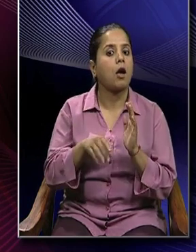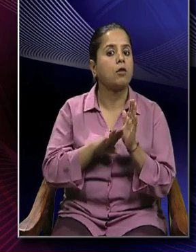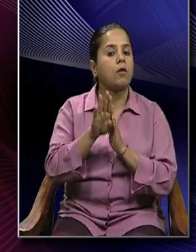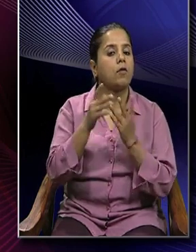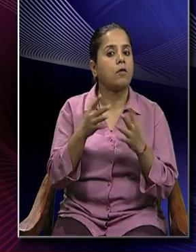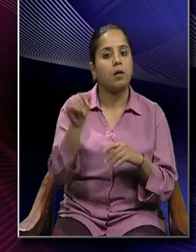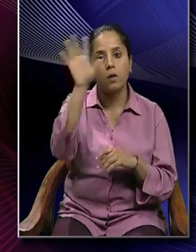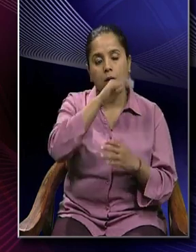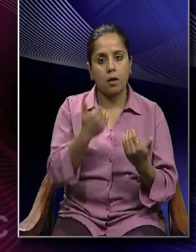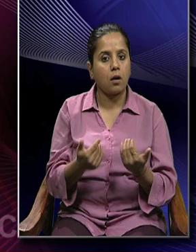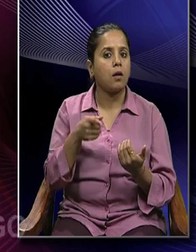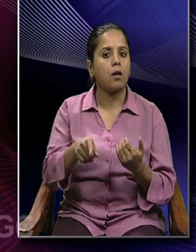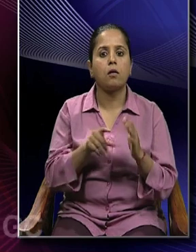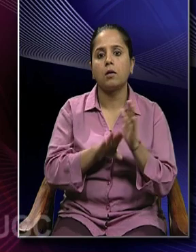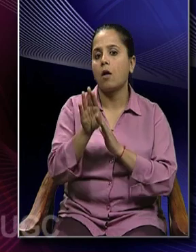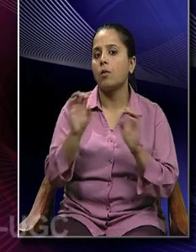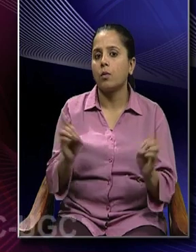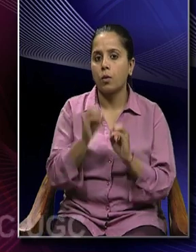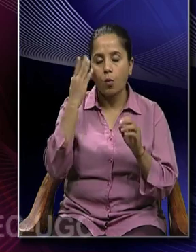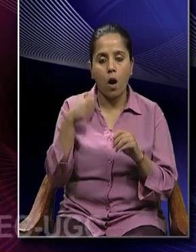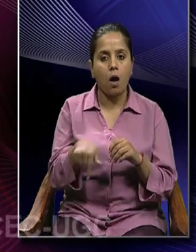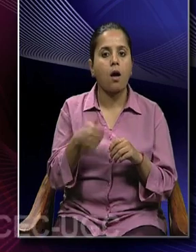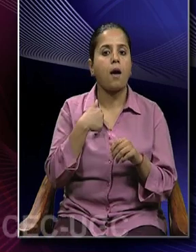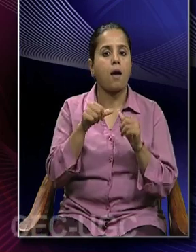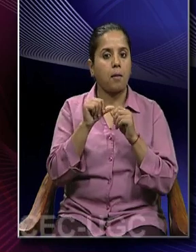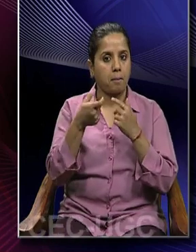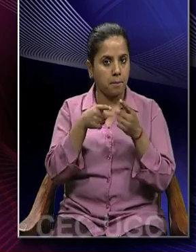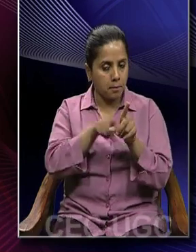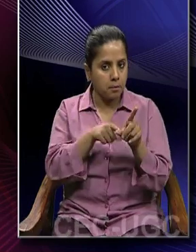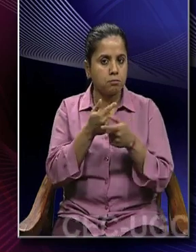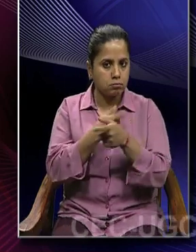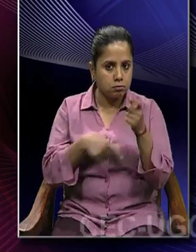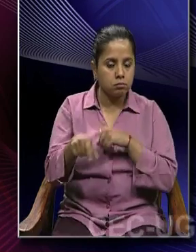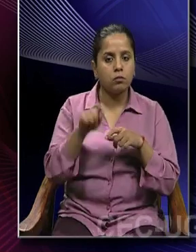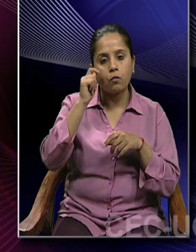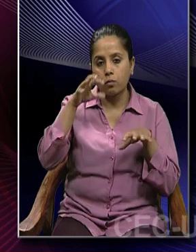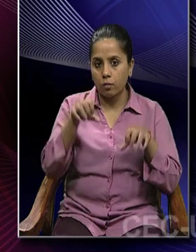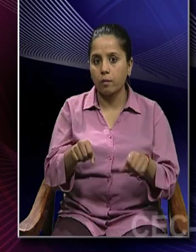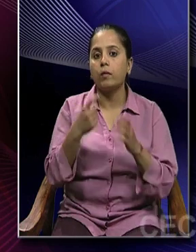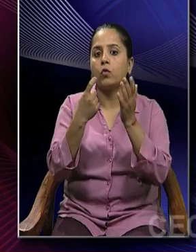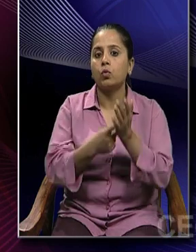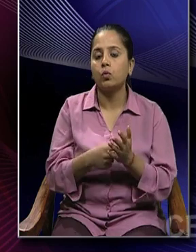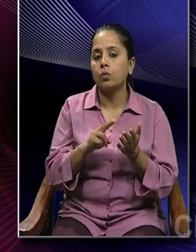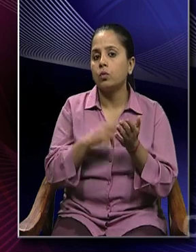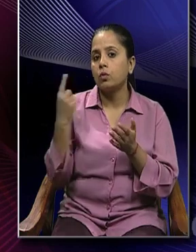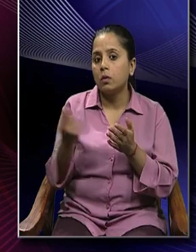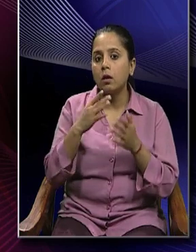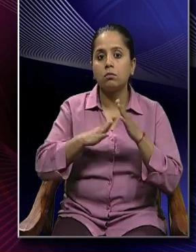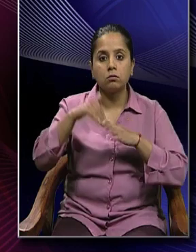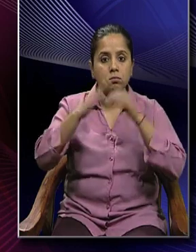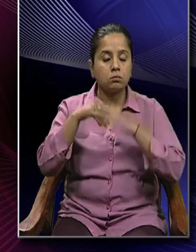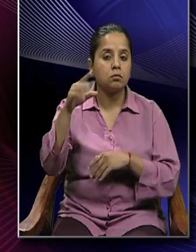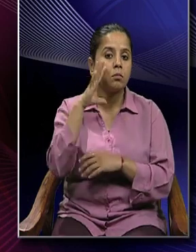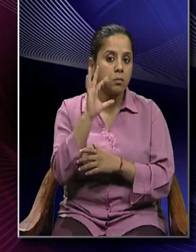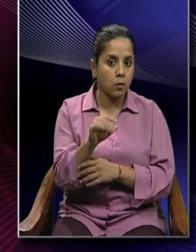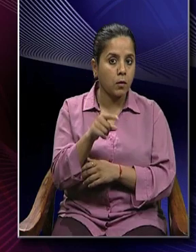India did not develop because of the apathy of the colonial rule, and how the idea of nation building was also important at